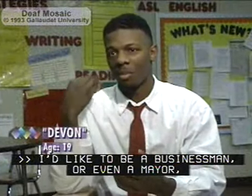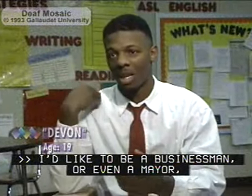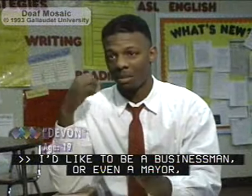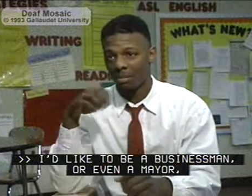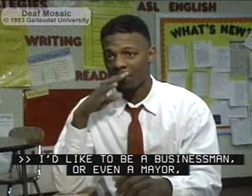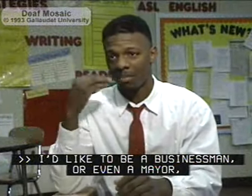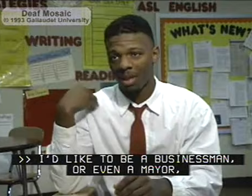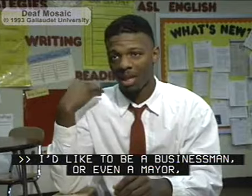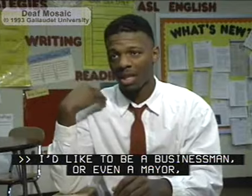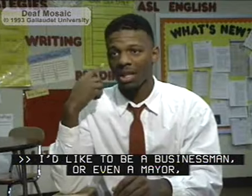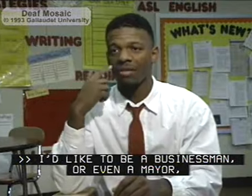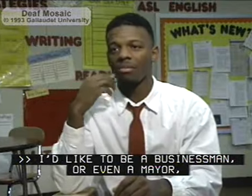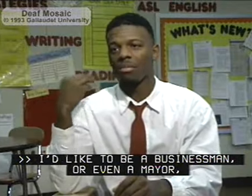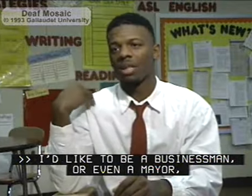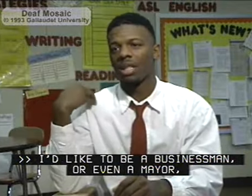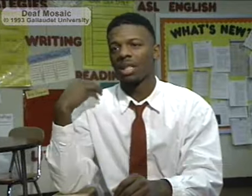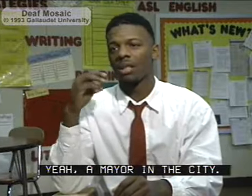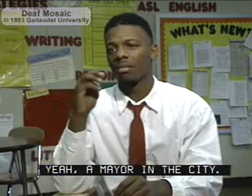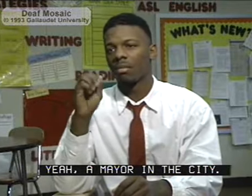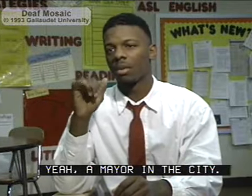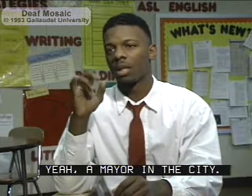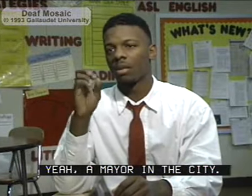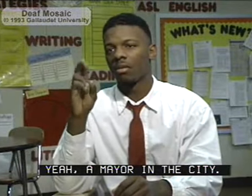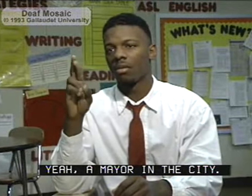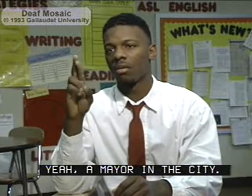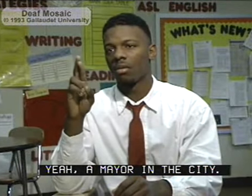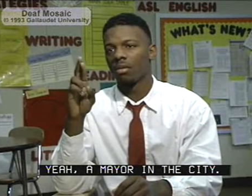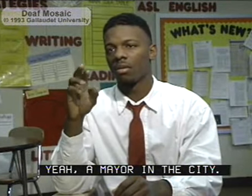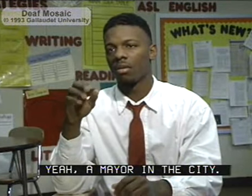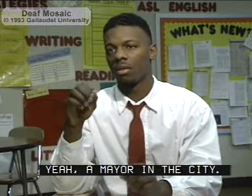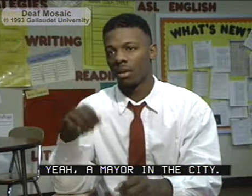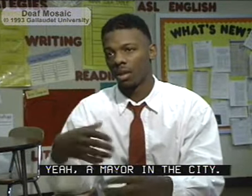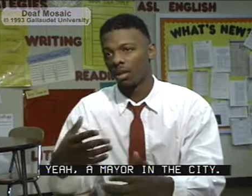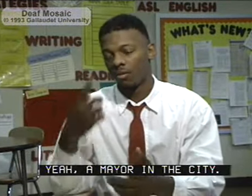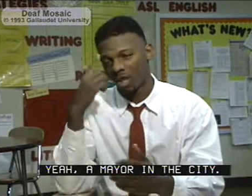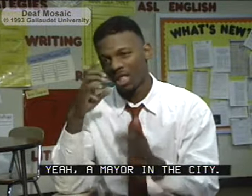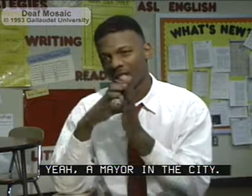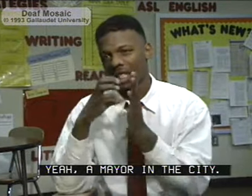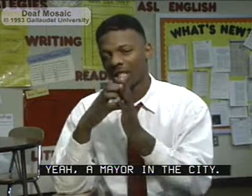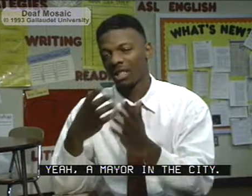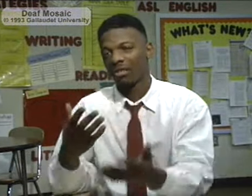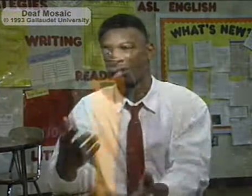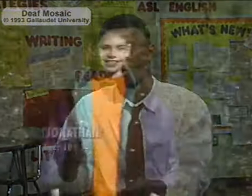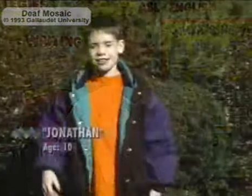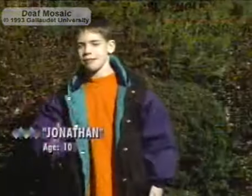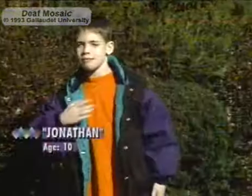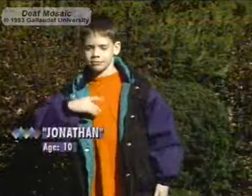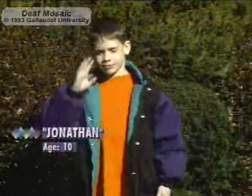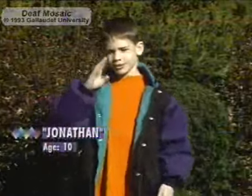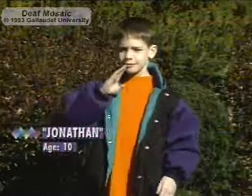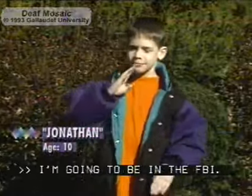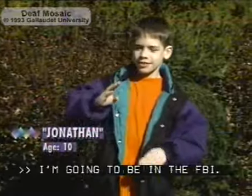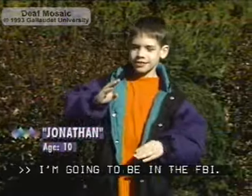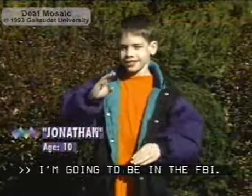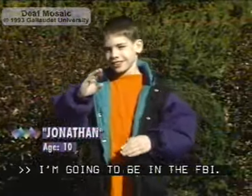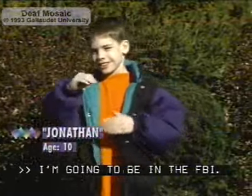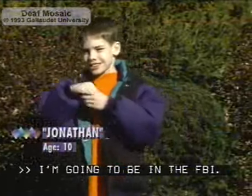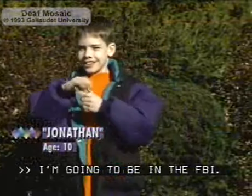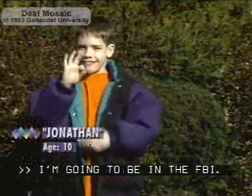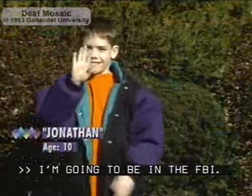mayor. Yeah, a mayor. In the city. I'm going to be in the